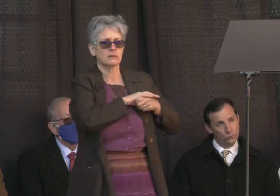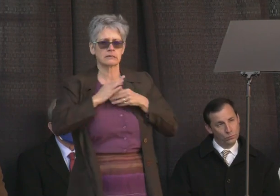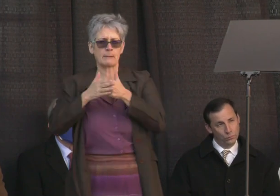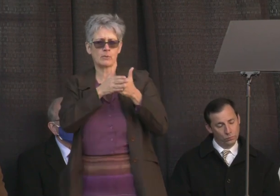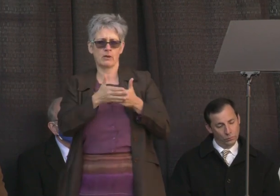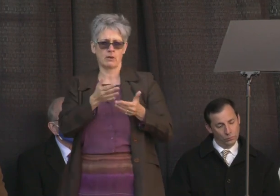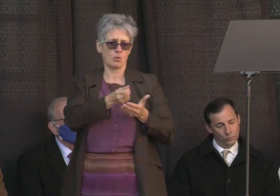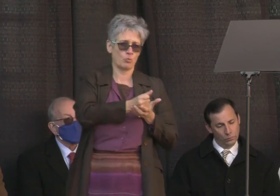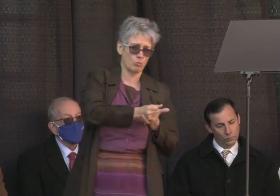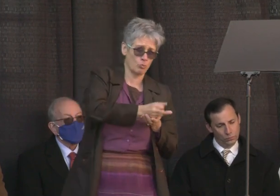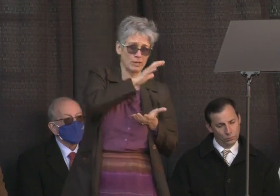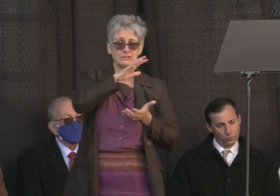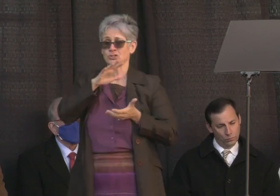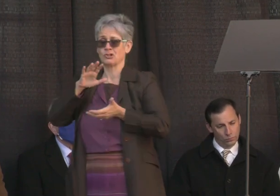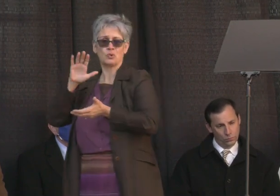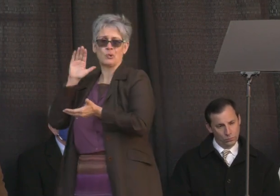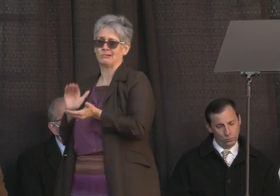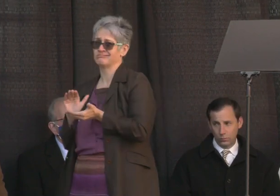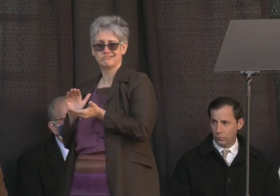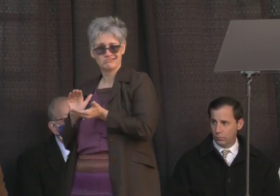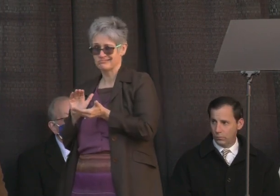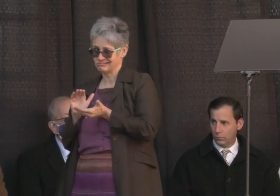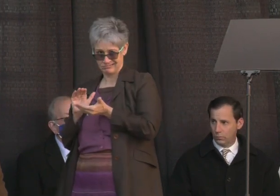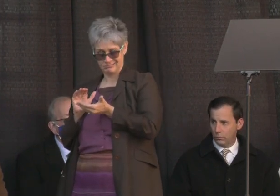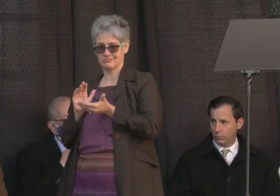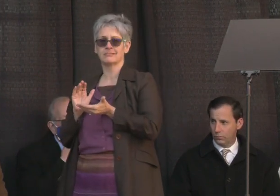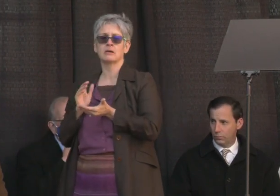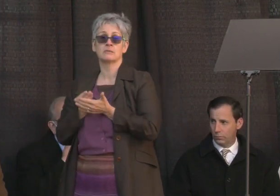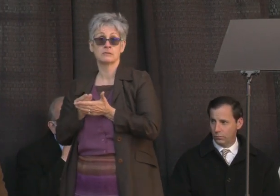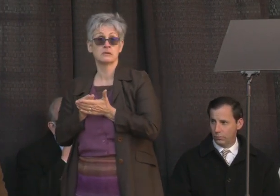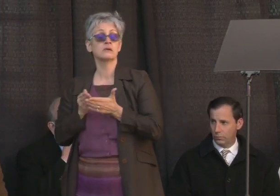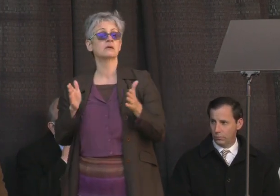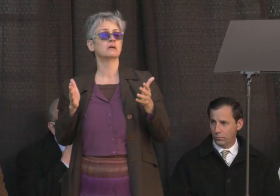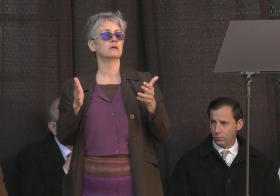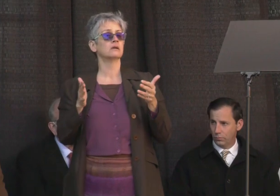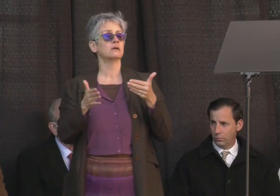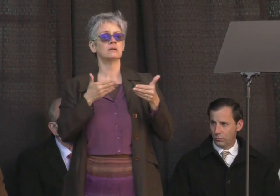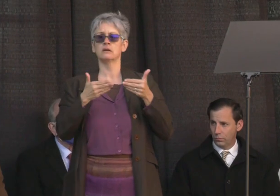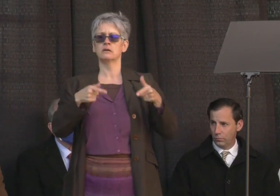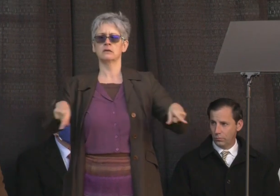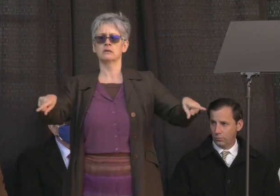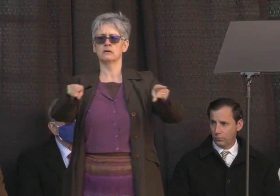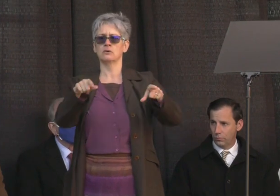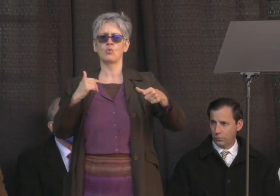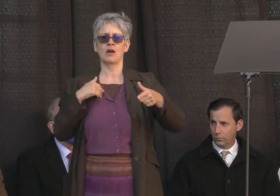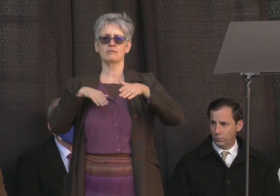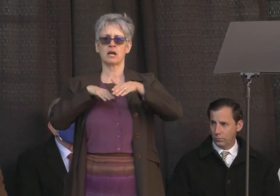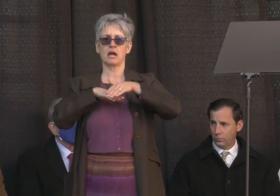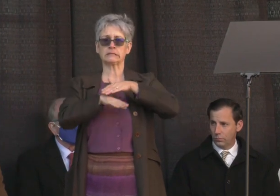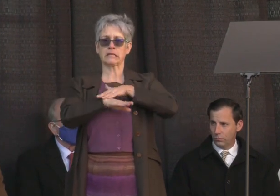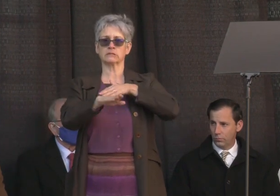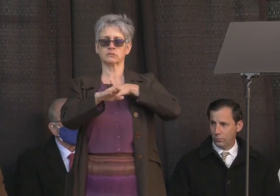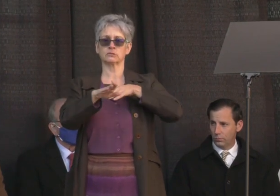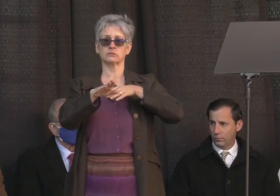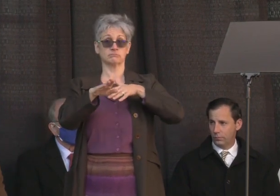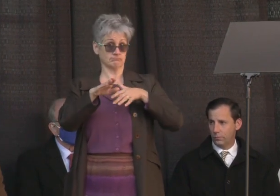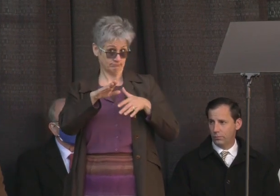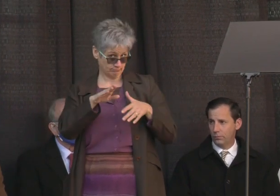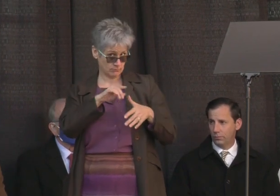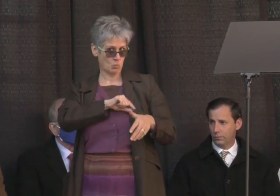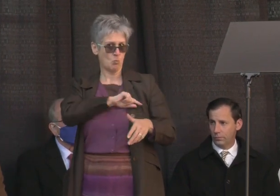you make or money that you don't make, that you know that you have access to quality